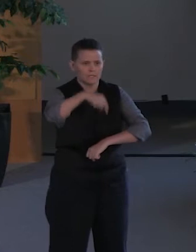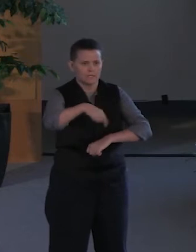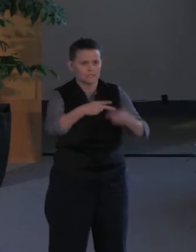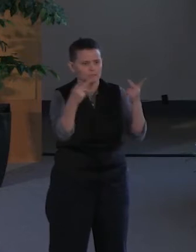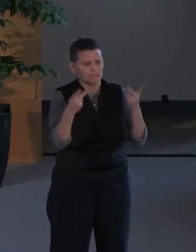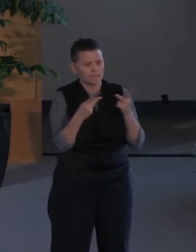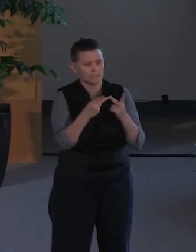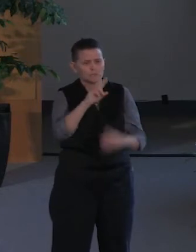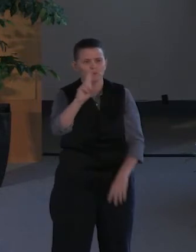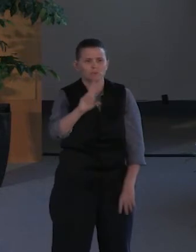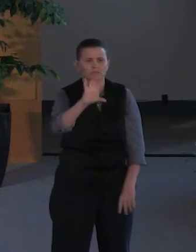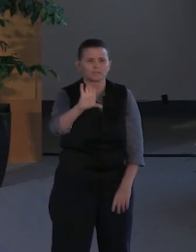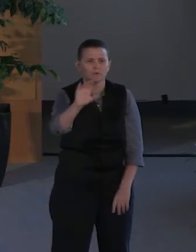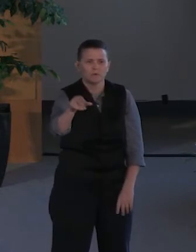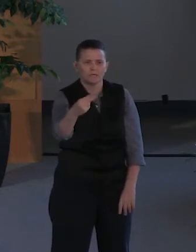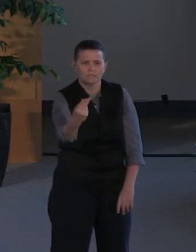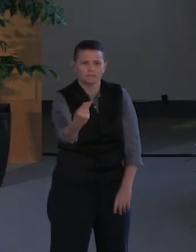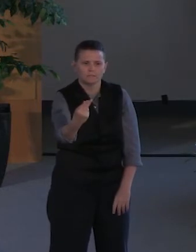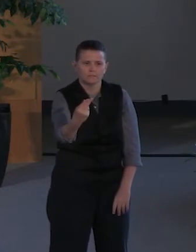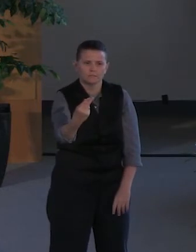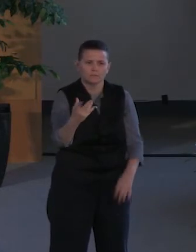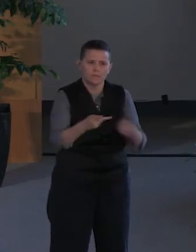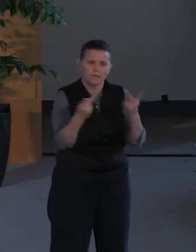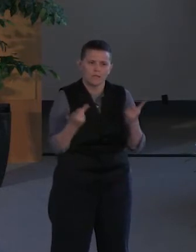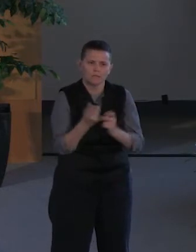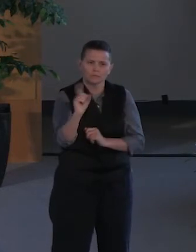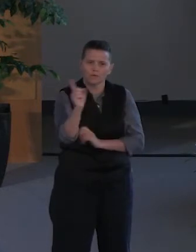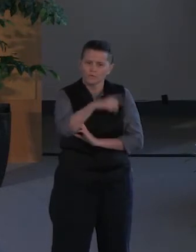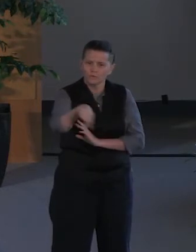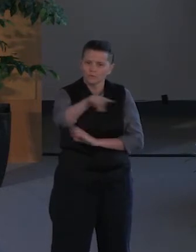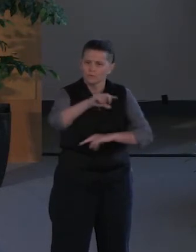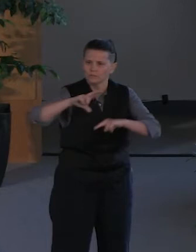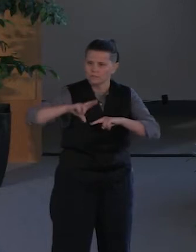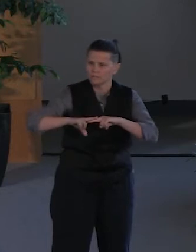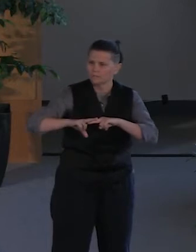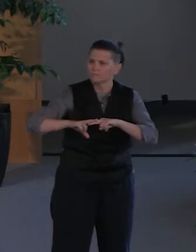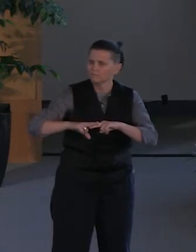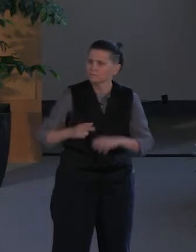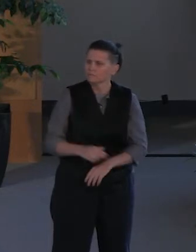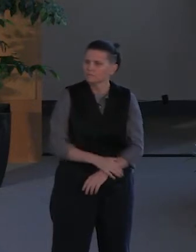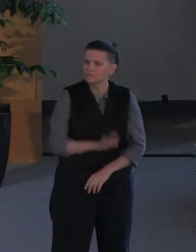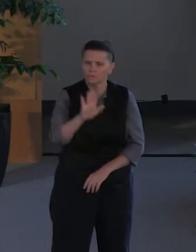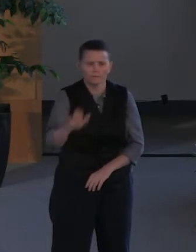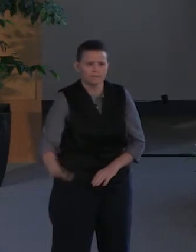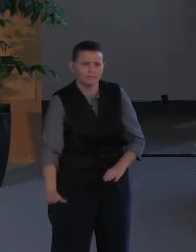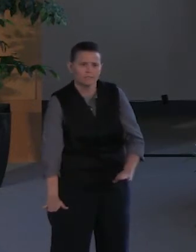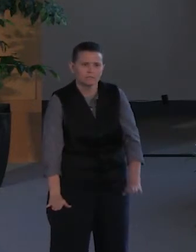the seat beneath you, your feet on the ground.